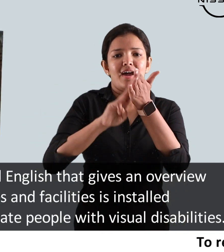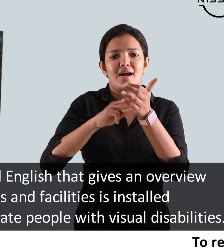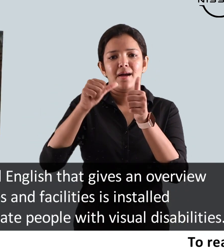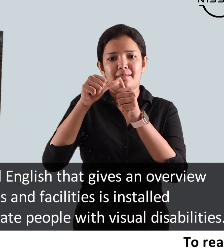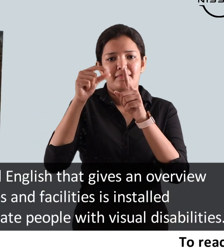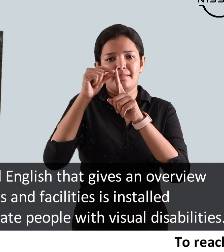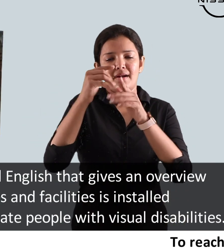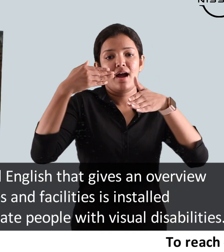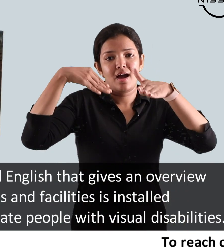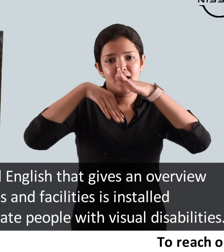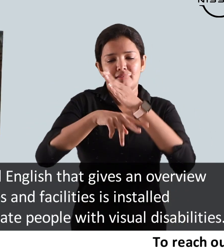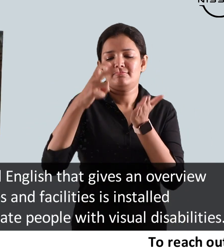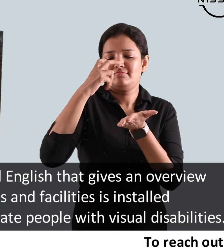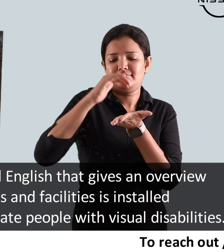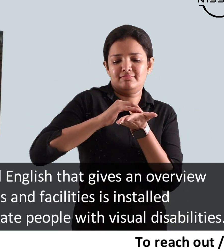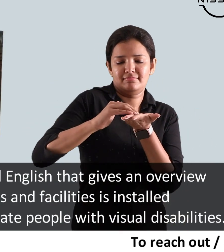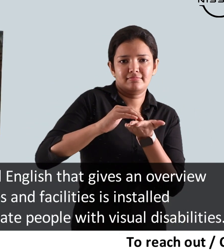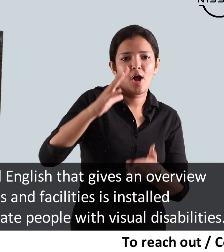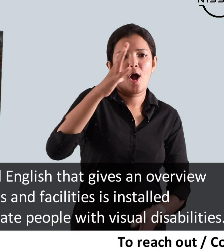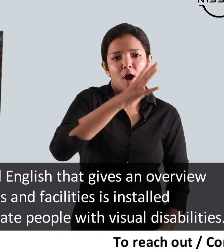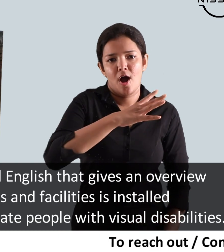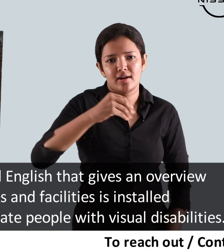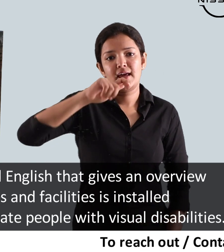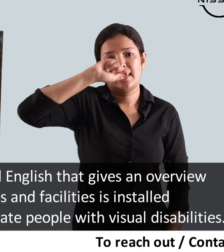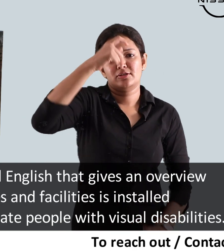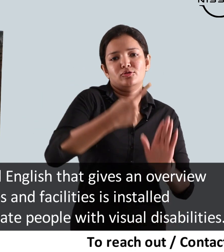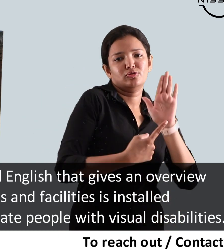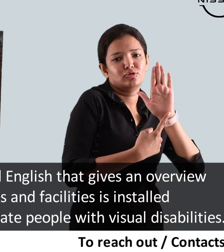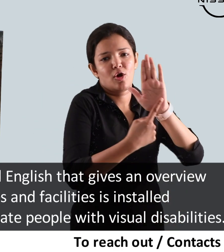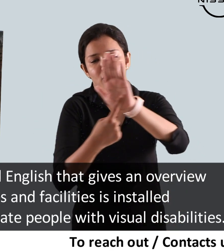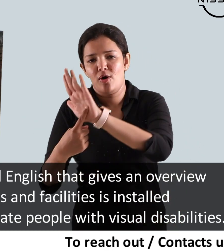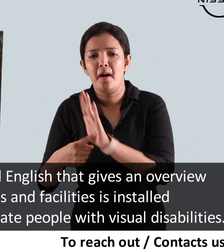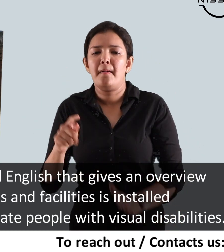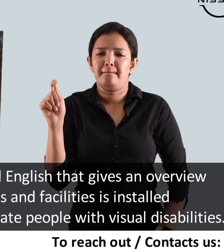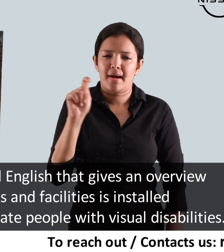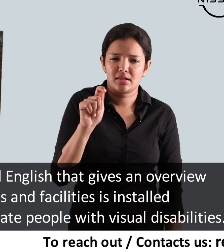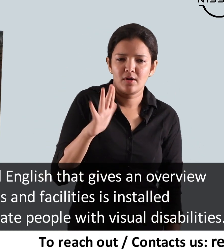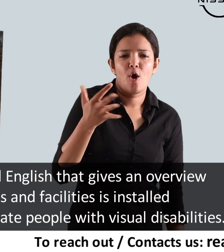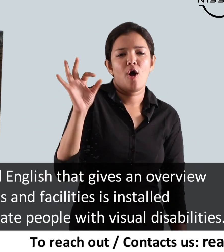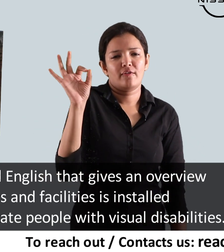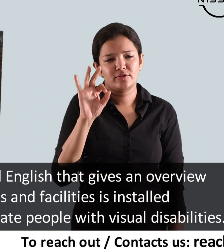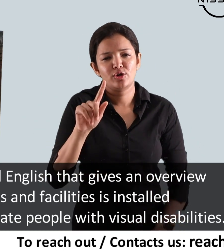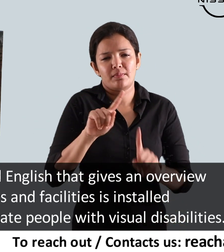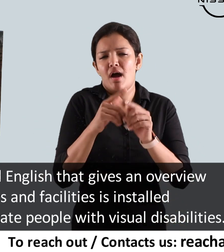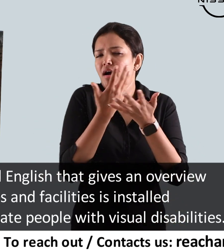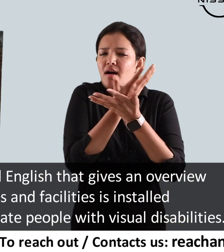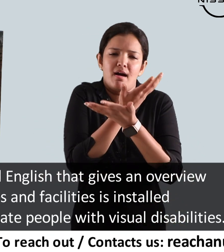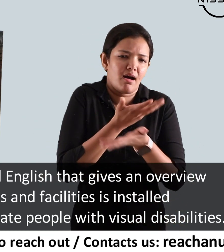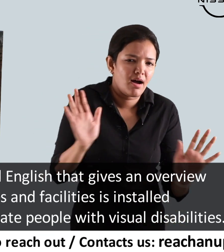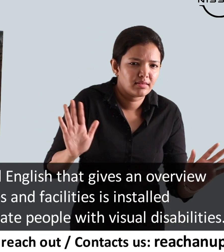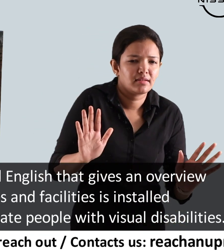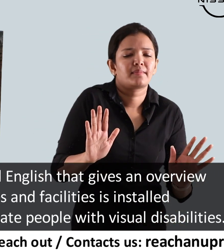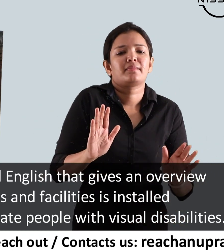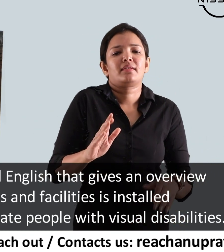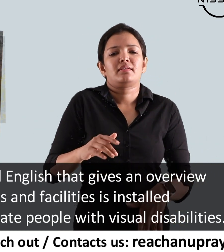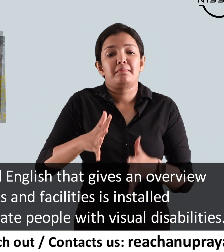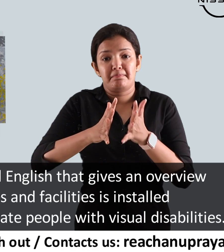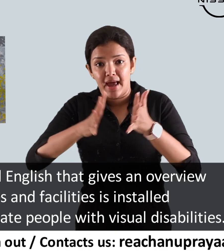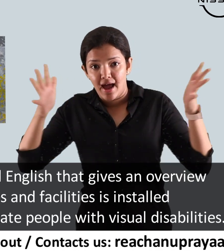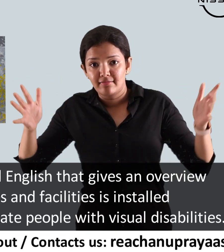in Braille and English that gives an overview of the station premise and facilities are installed in